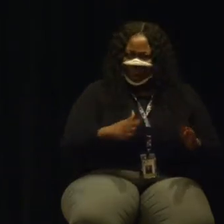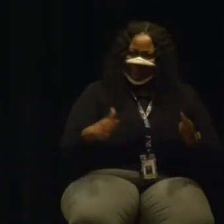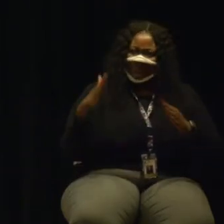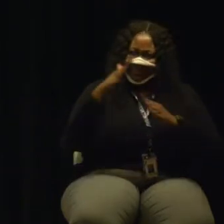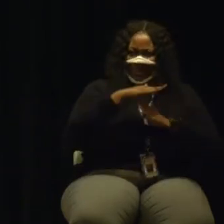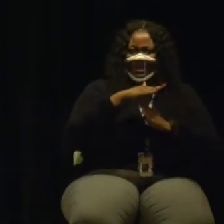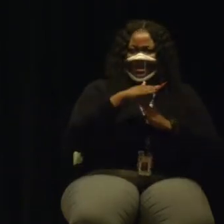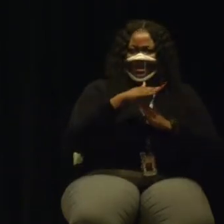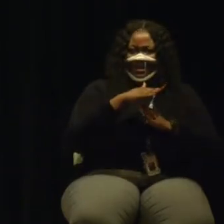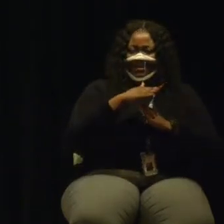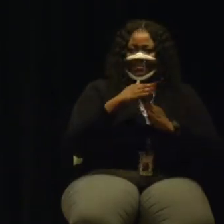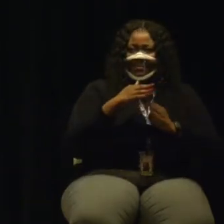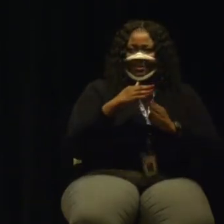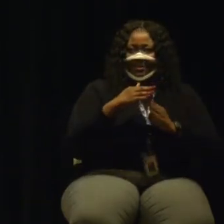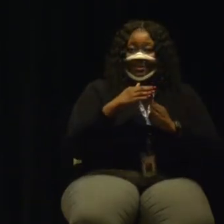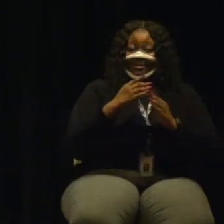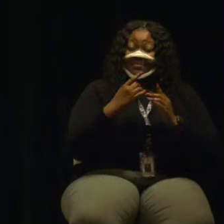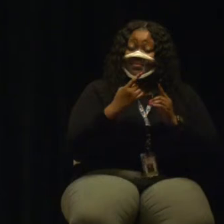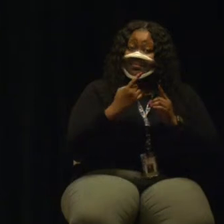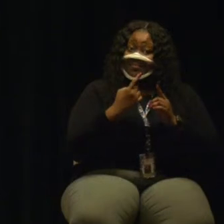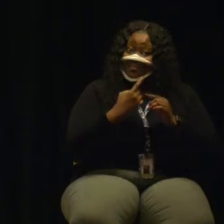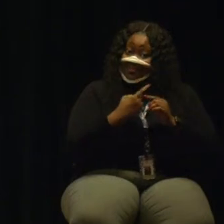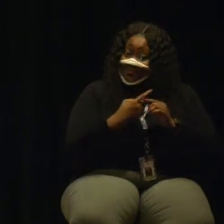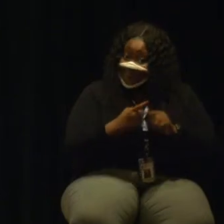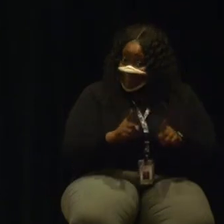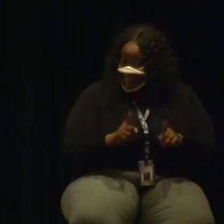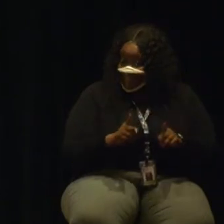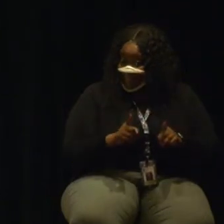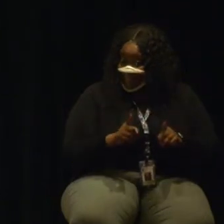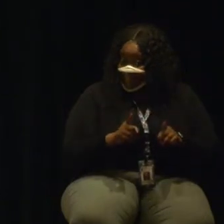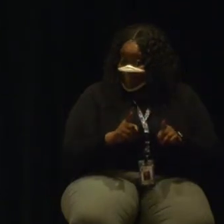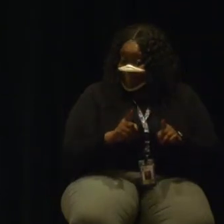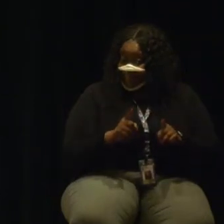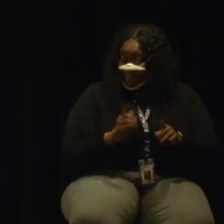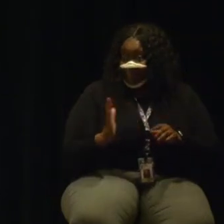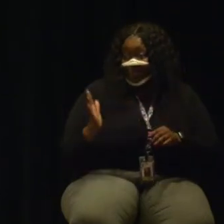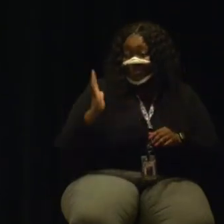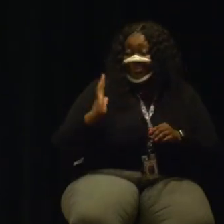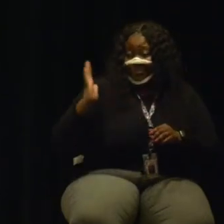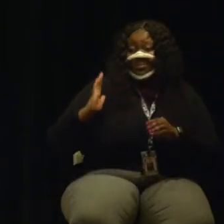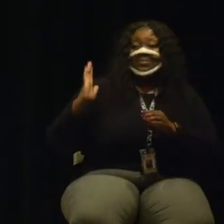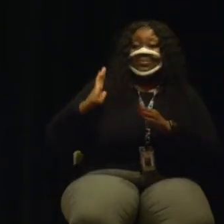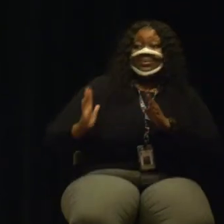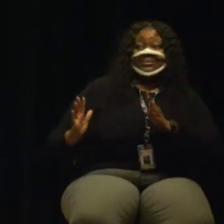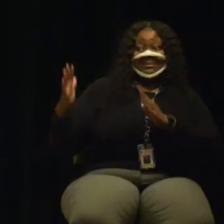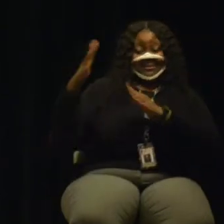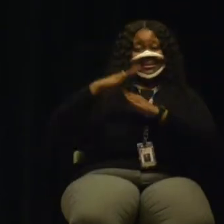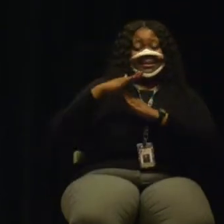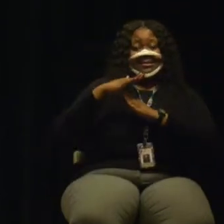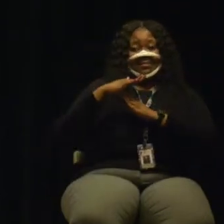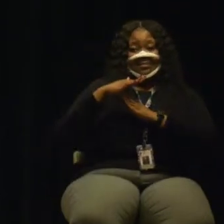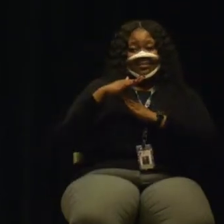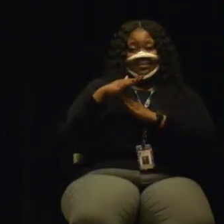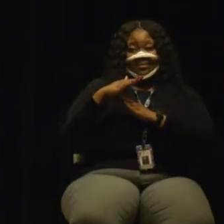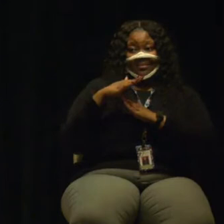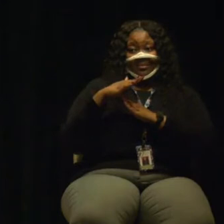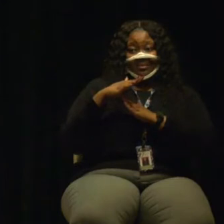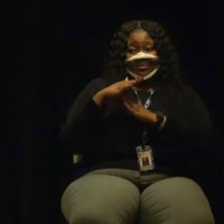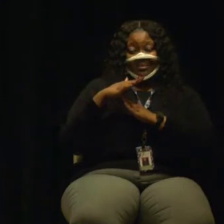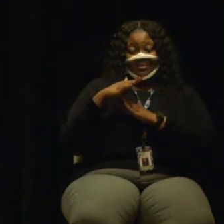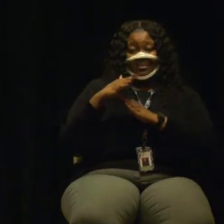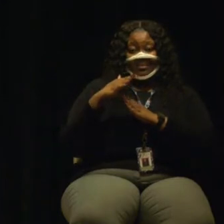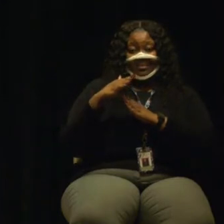But he was also one of the greatest of all time in like the early 1900s. Mm-hmm. You say Jack Johnson, and I